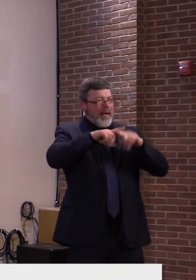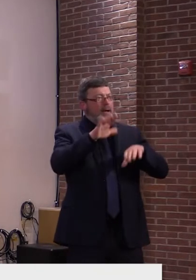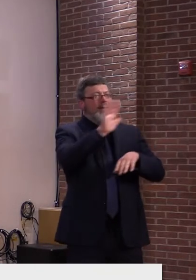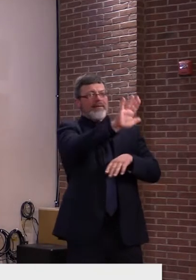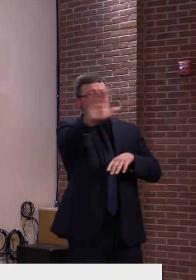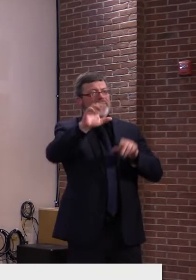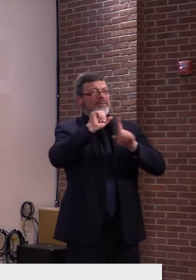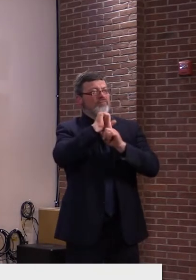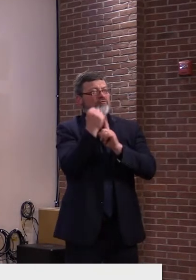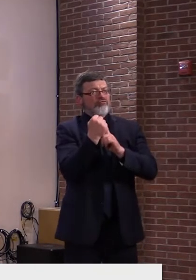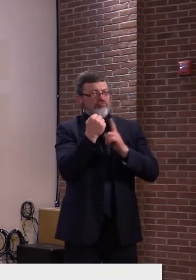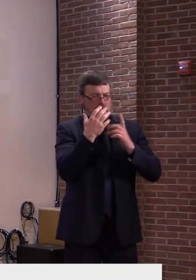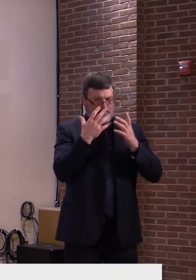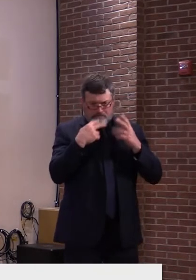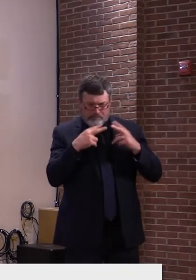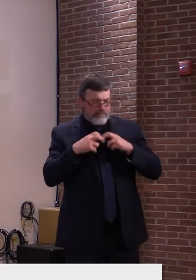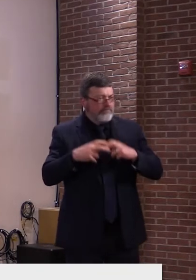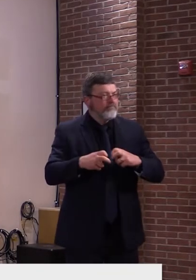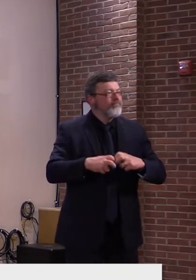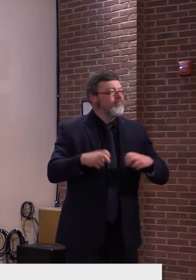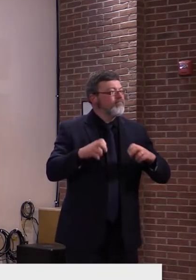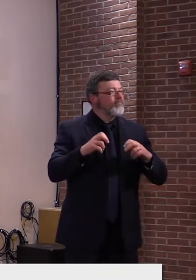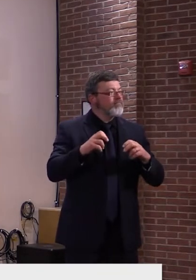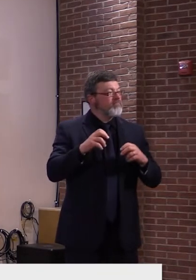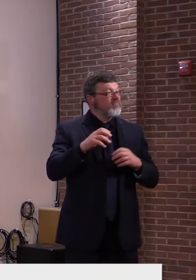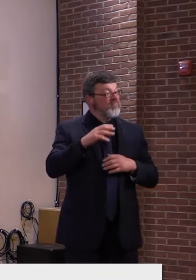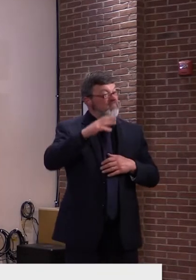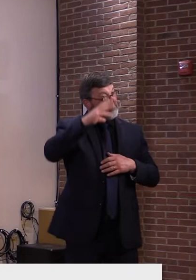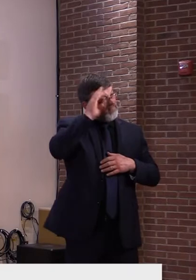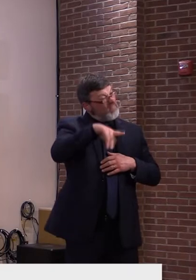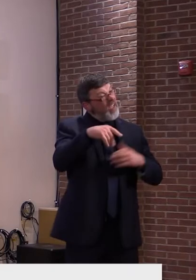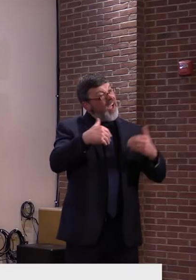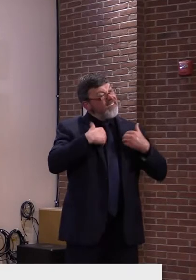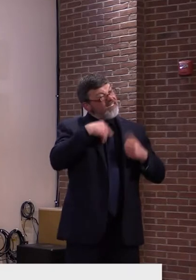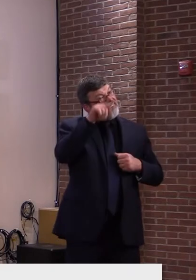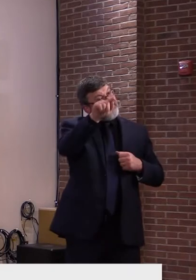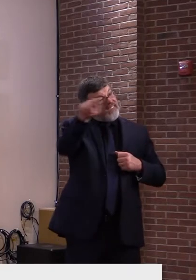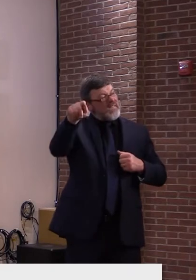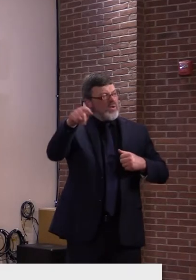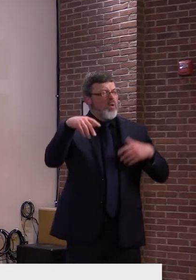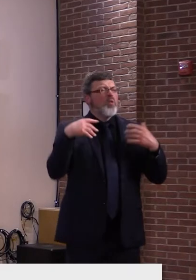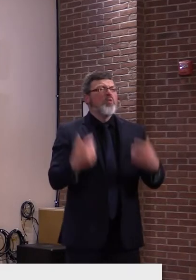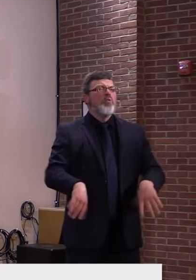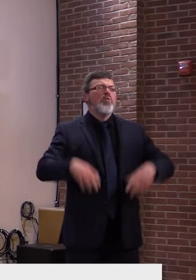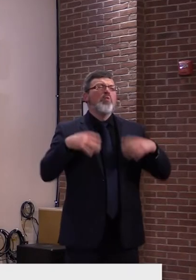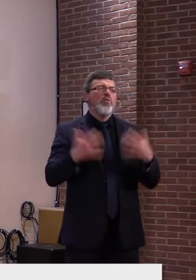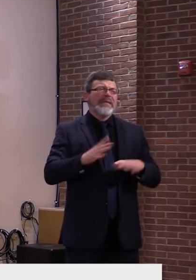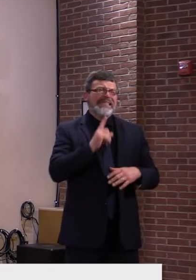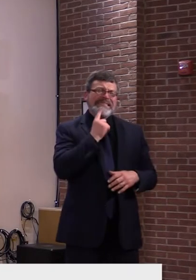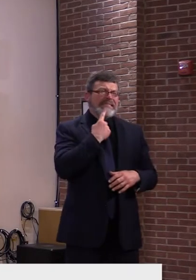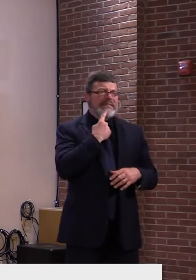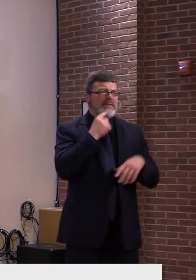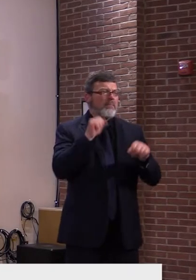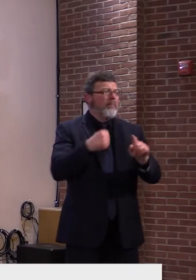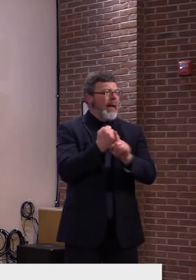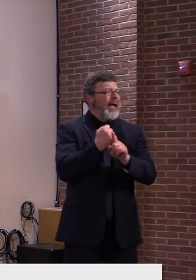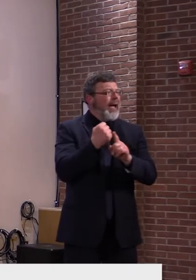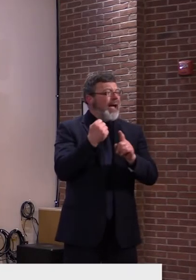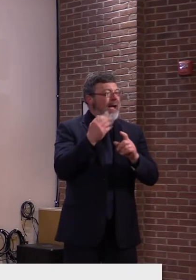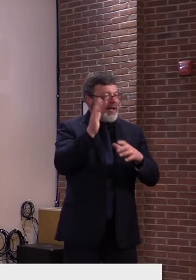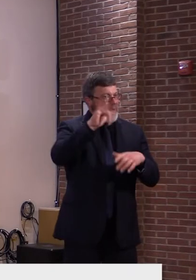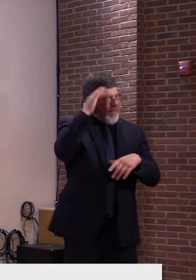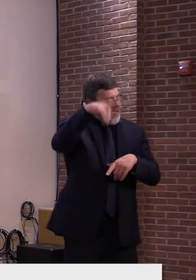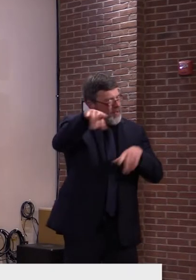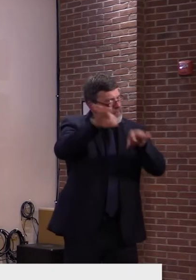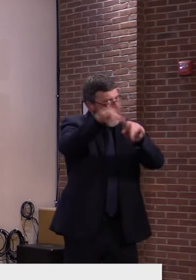are at higher risk for serious illness, and they may want to take more precautions. You may still be